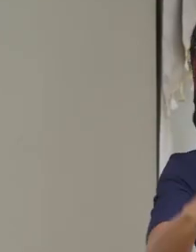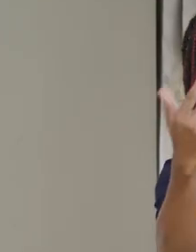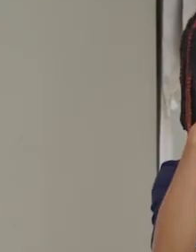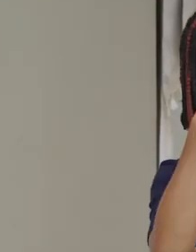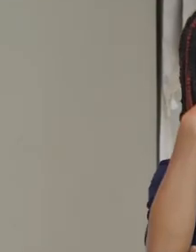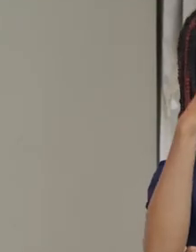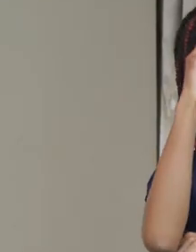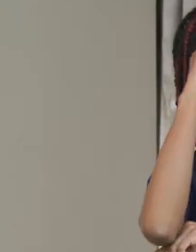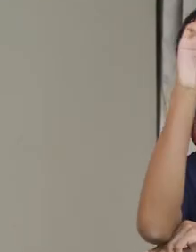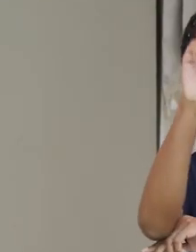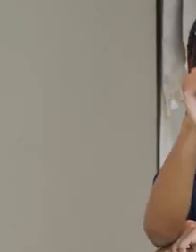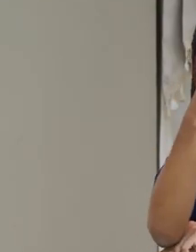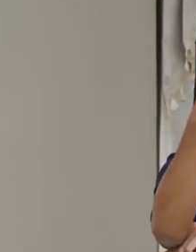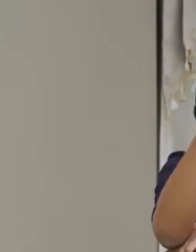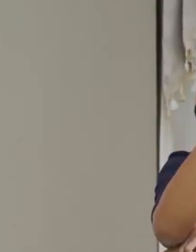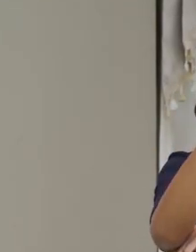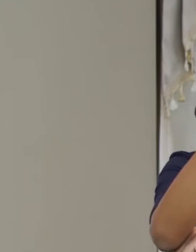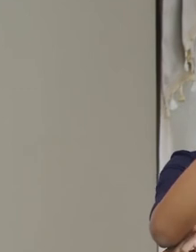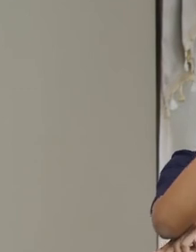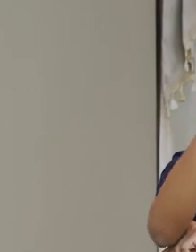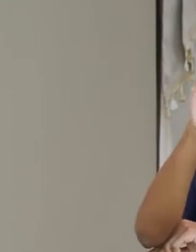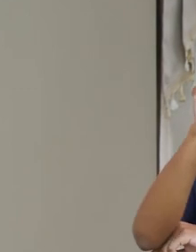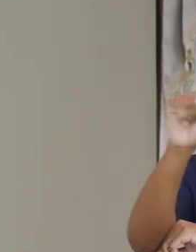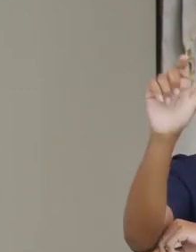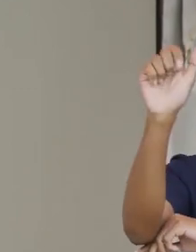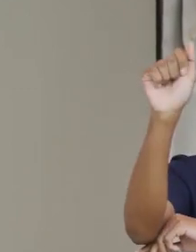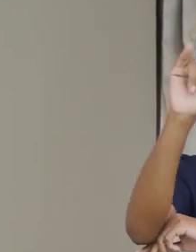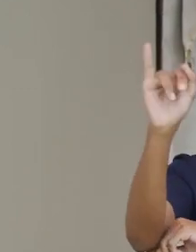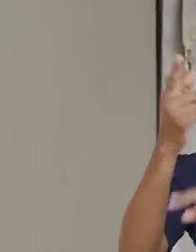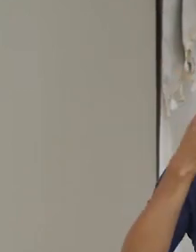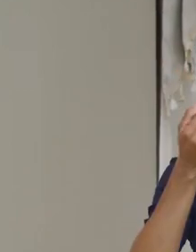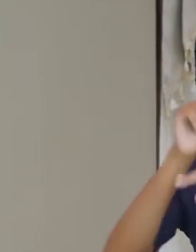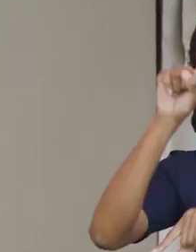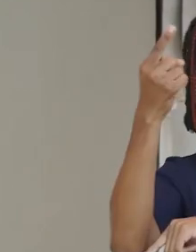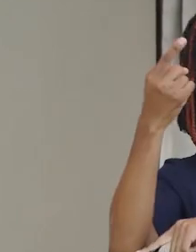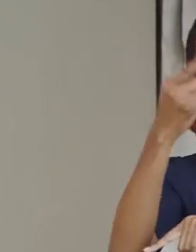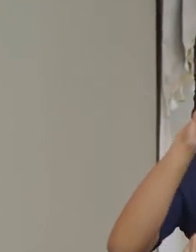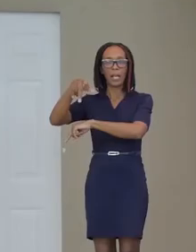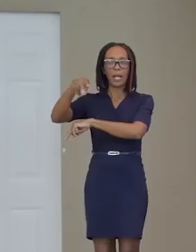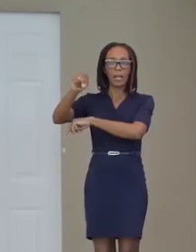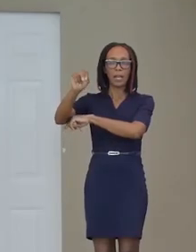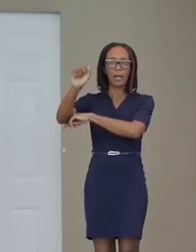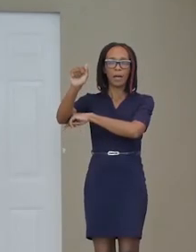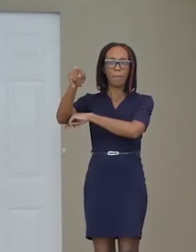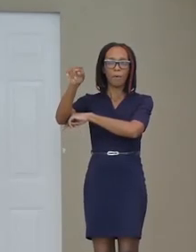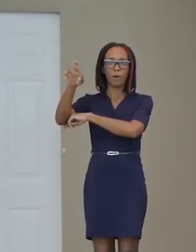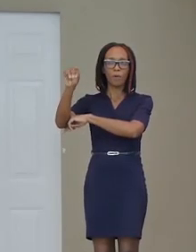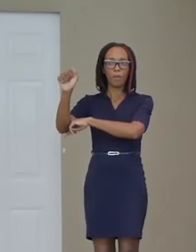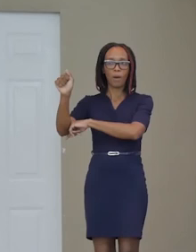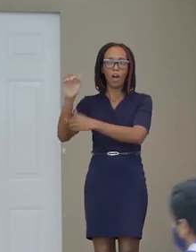Next, we have Mr. Shiraz Ali from 1st Naparima College Sea Scout Troop.